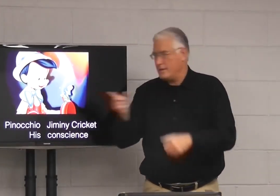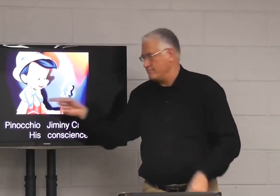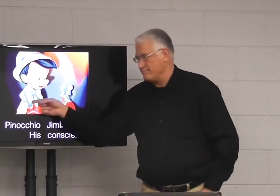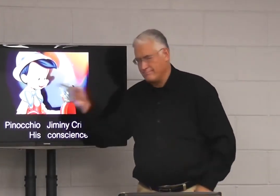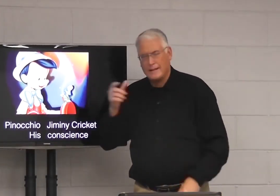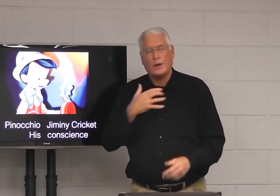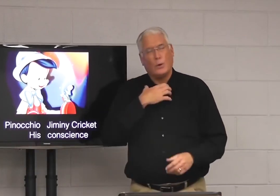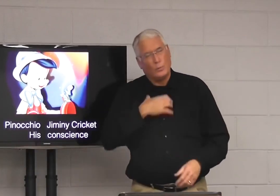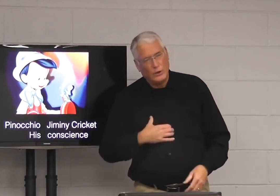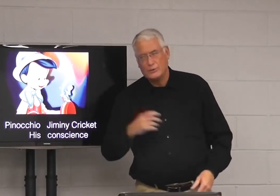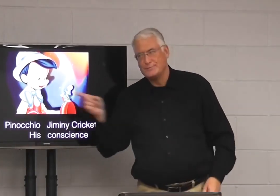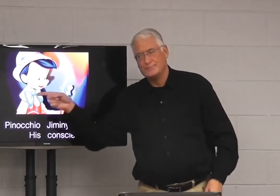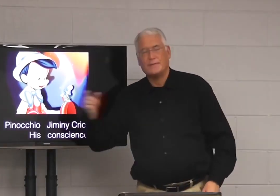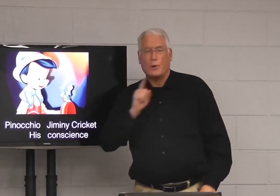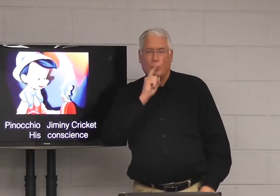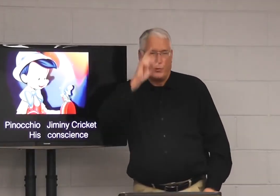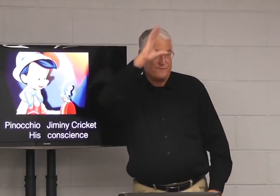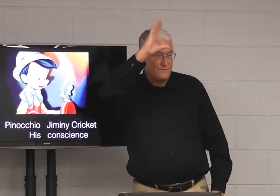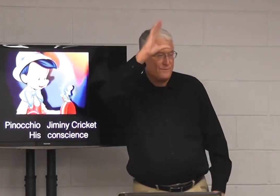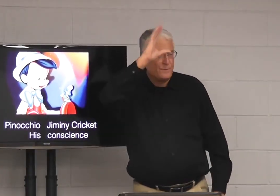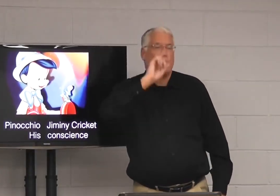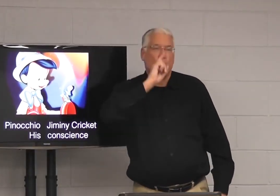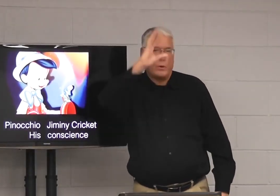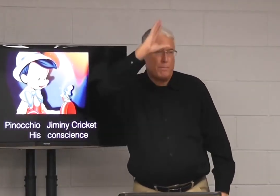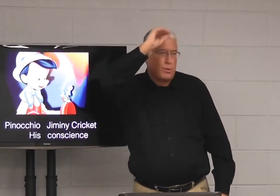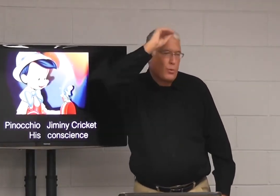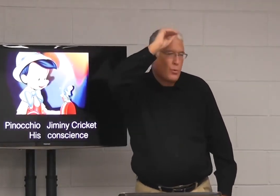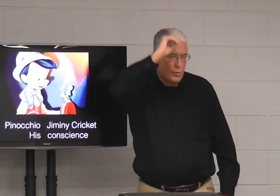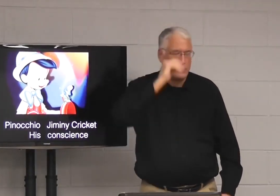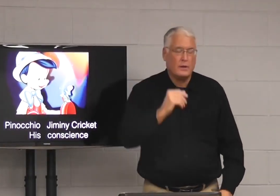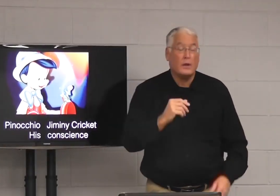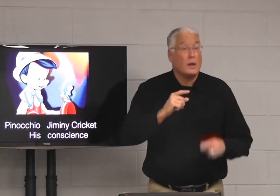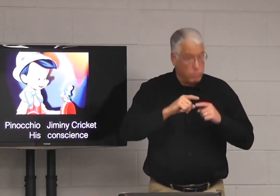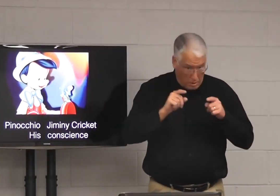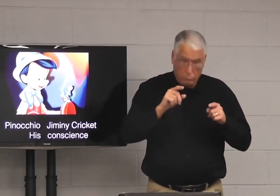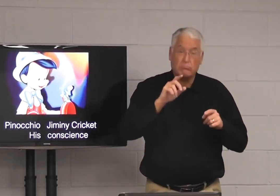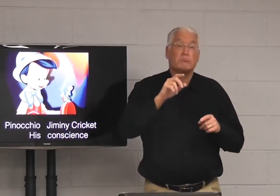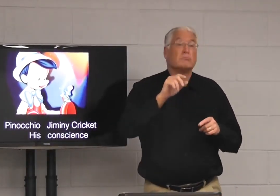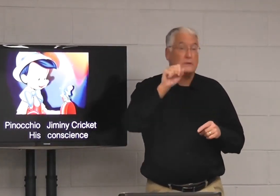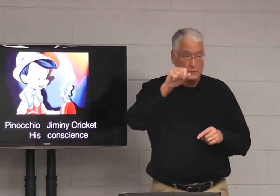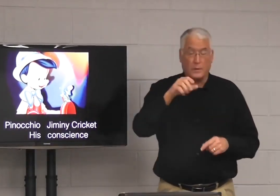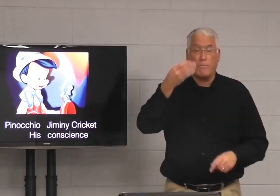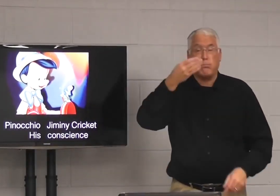And the man who made him wished that he was a real boy.